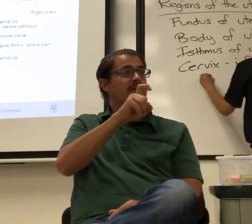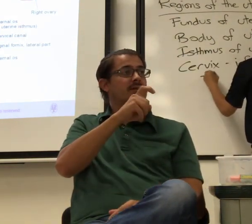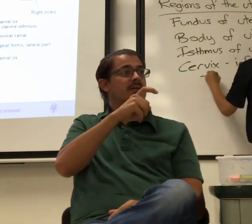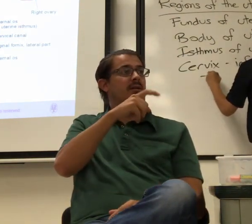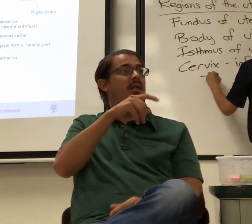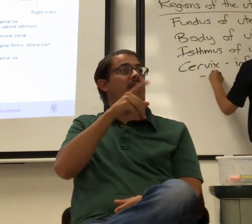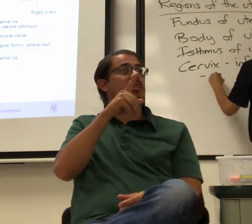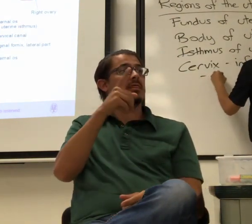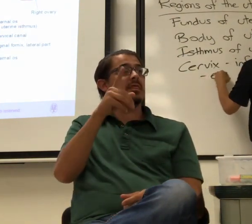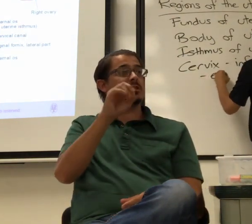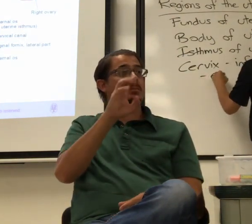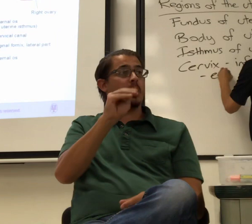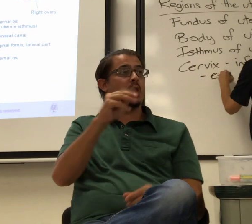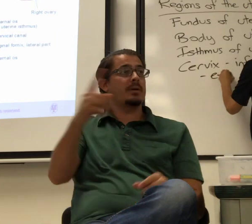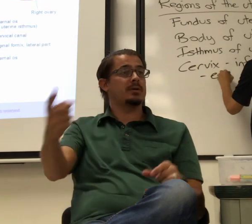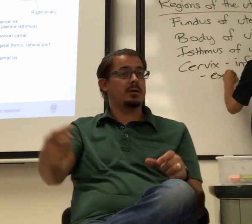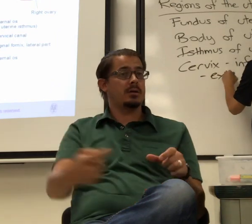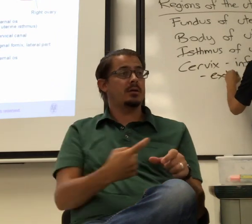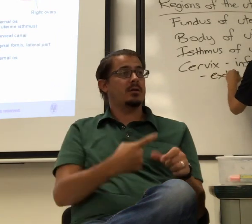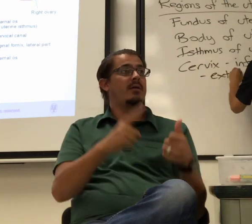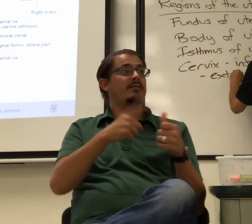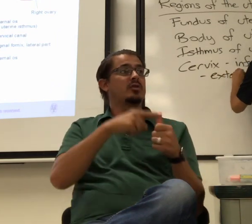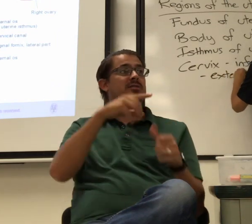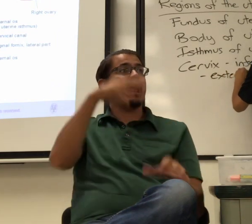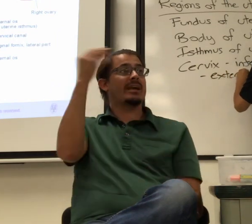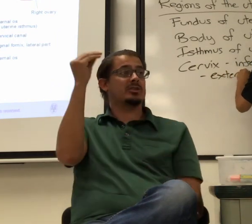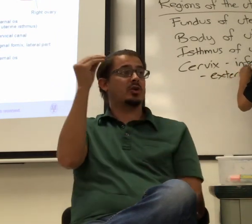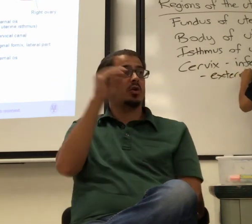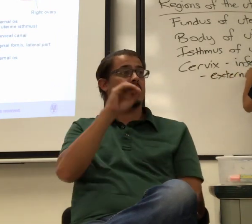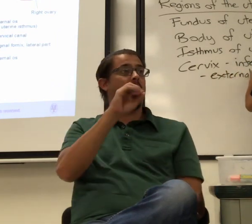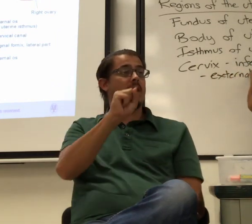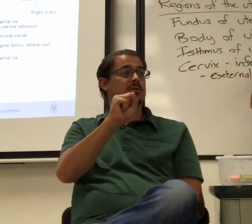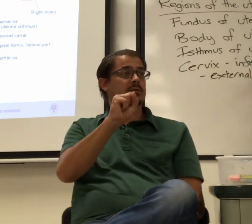swim through first the external os,